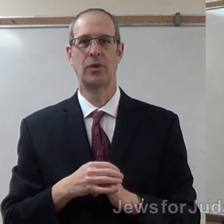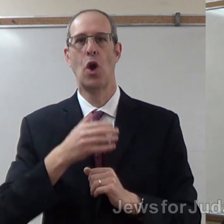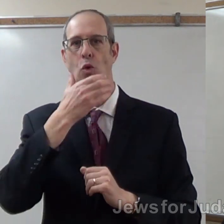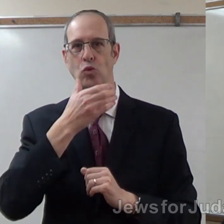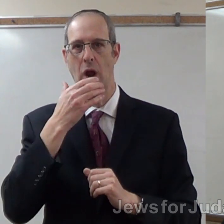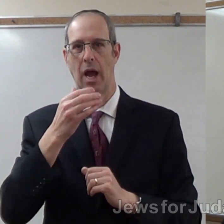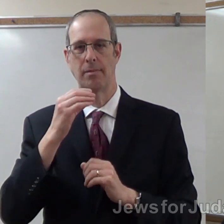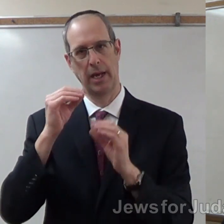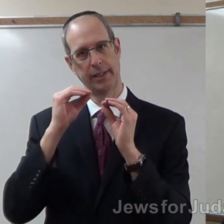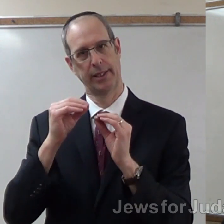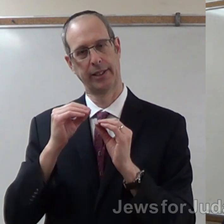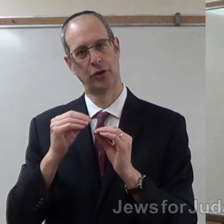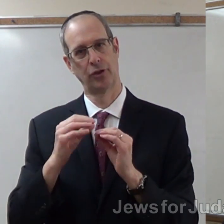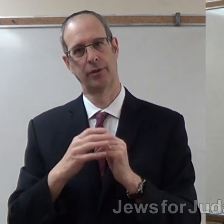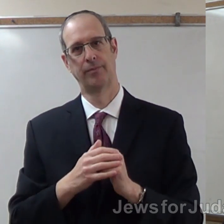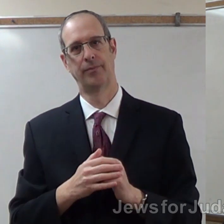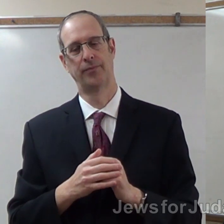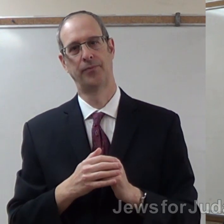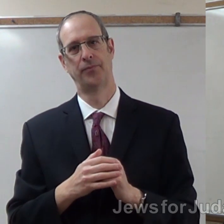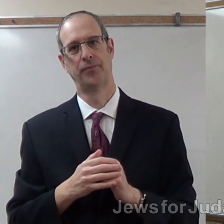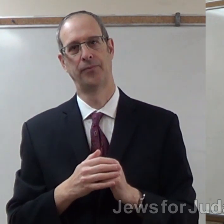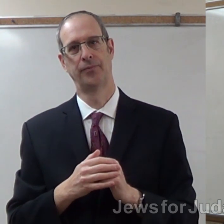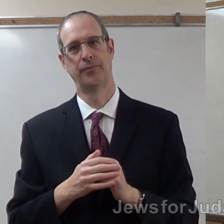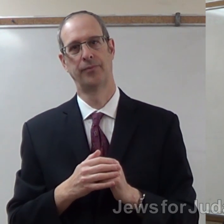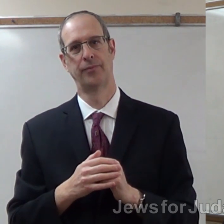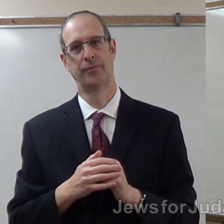The rabbis teach